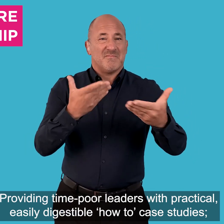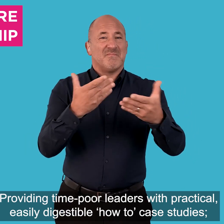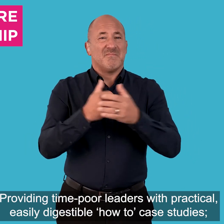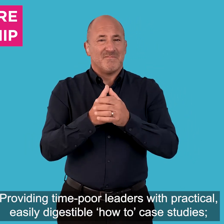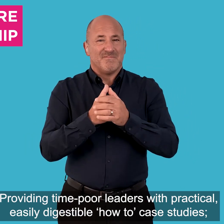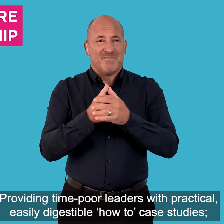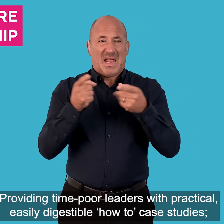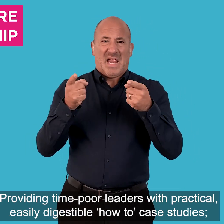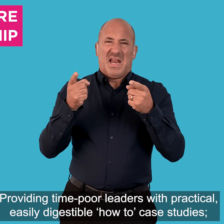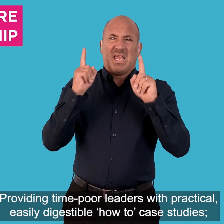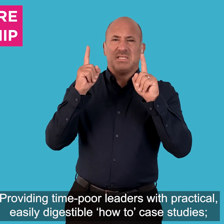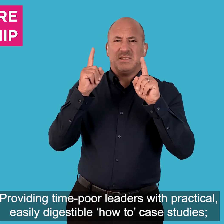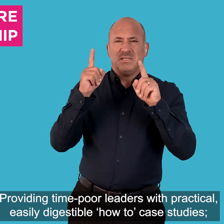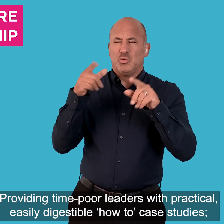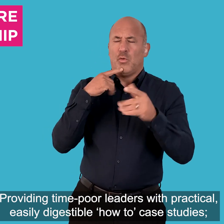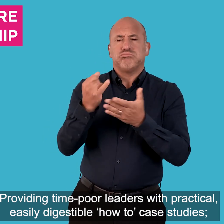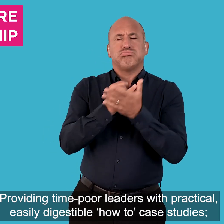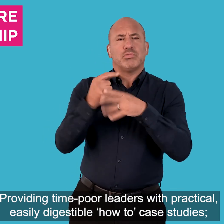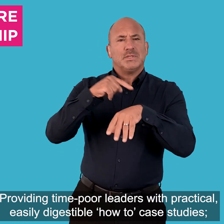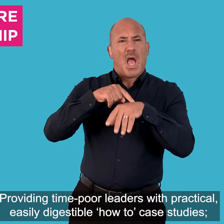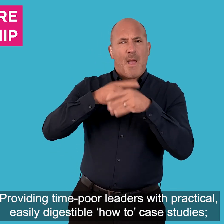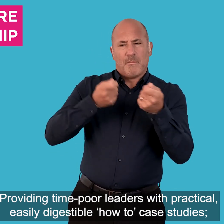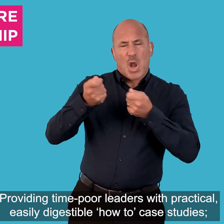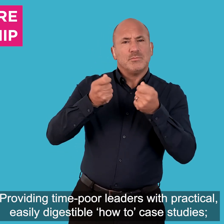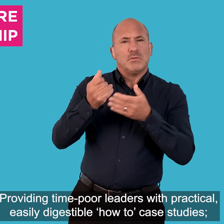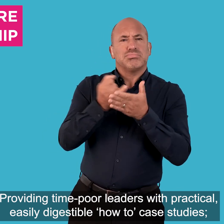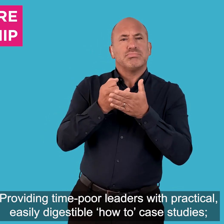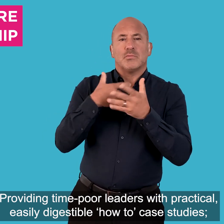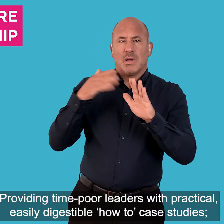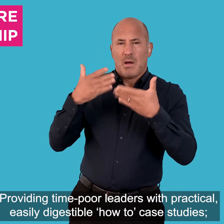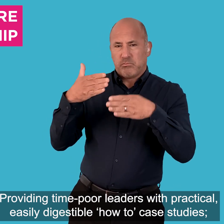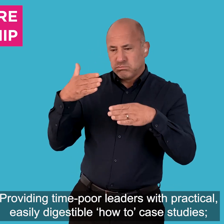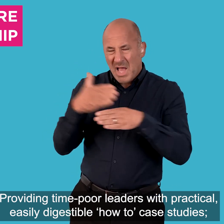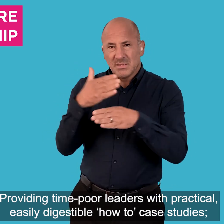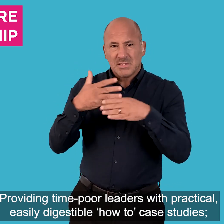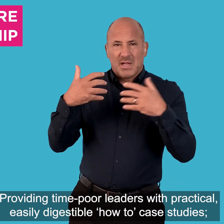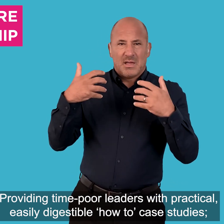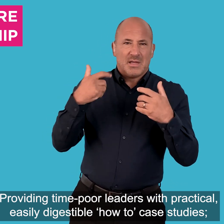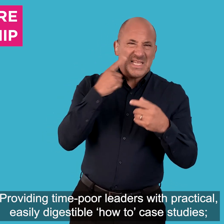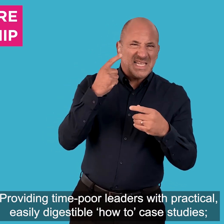Providing time-poor leaders with practical, easily digestible how-to case studies,